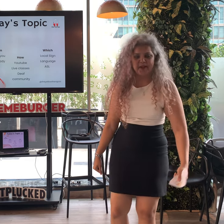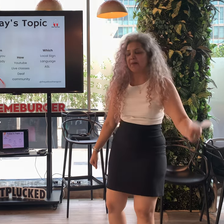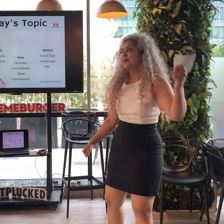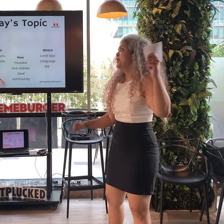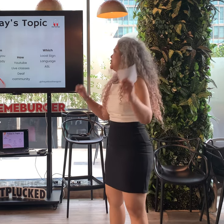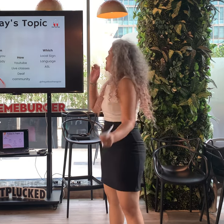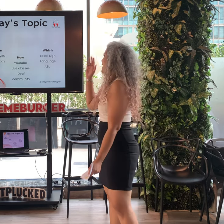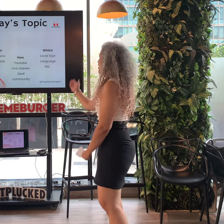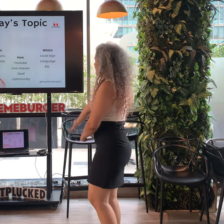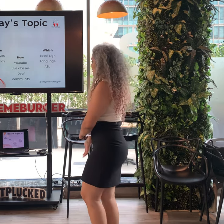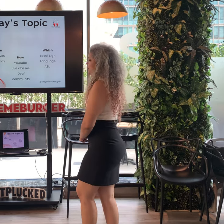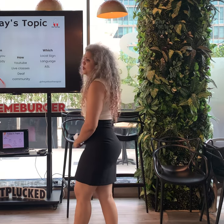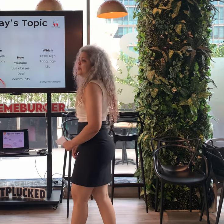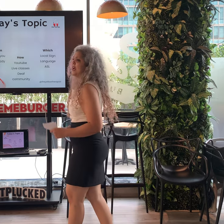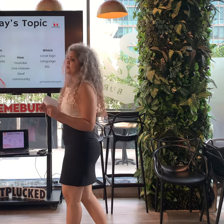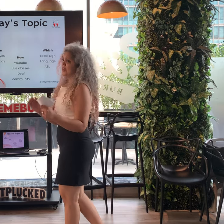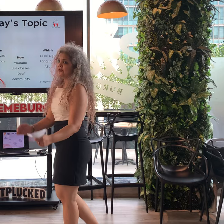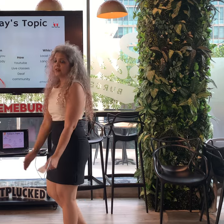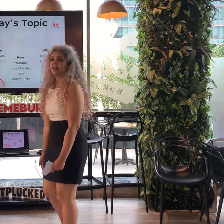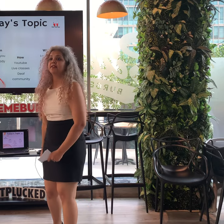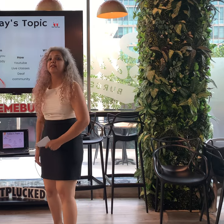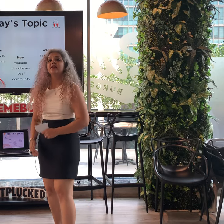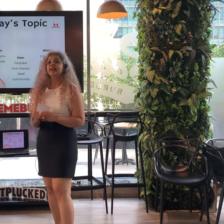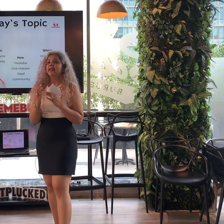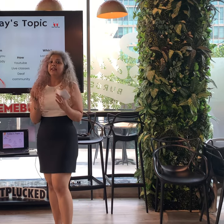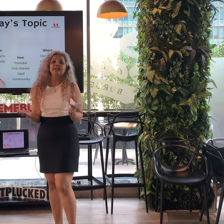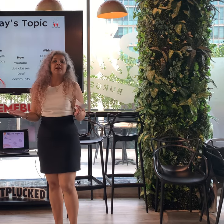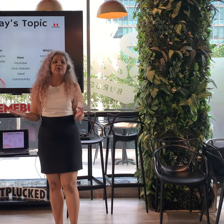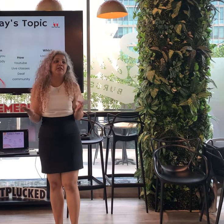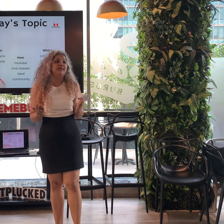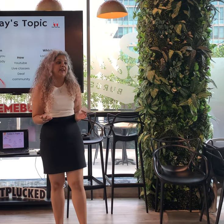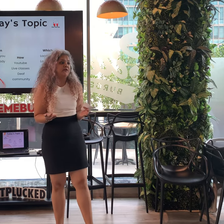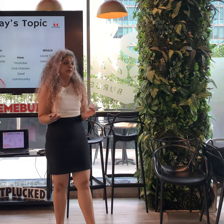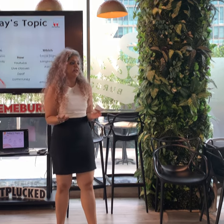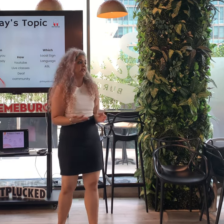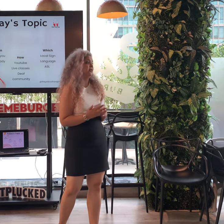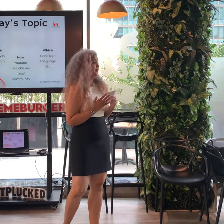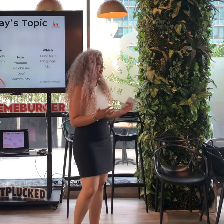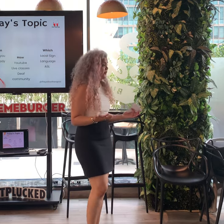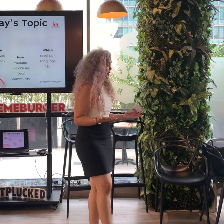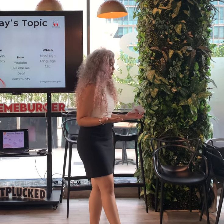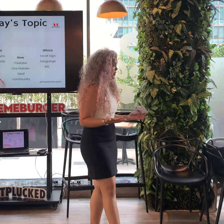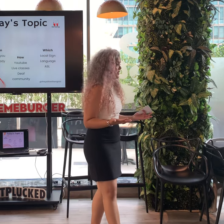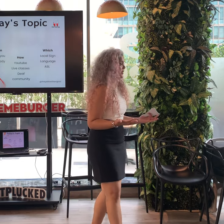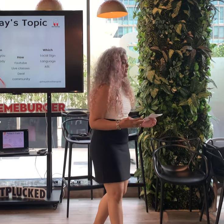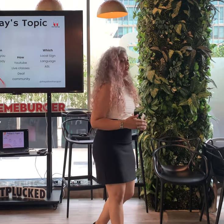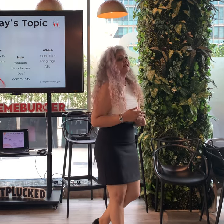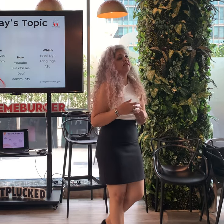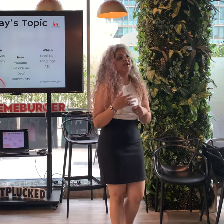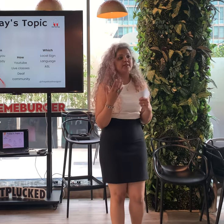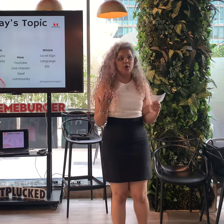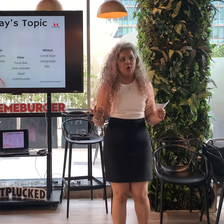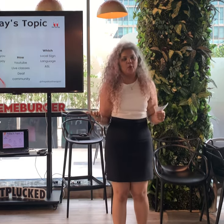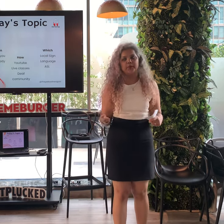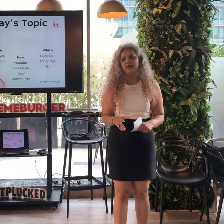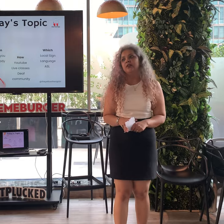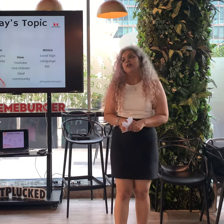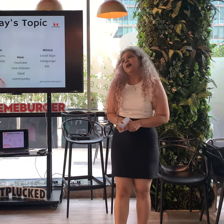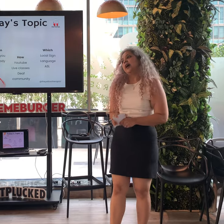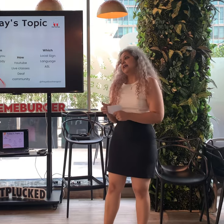Yeah. So we have YouTube. We have live classes. Get in touch with the deaf person, the deaf community. They are so open. And